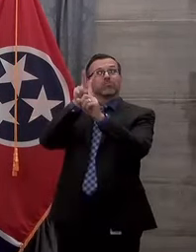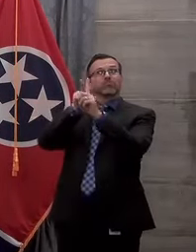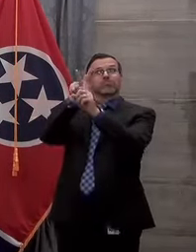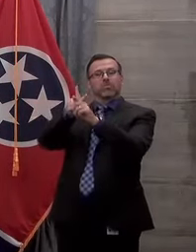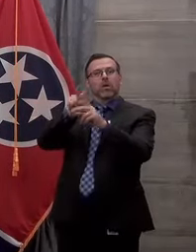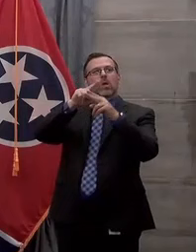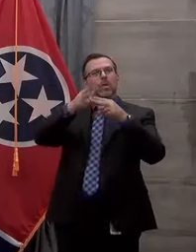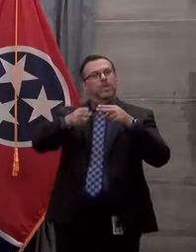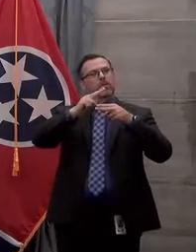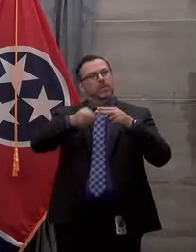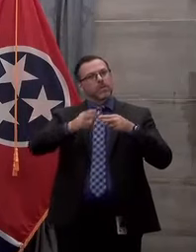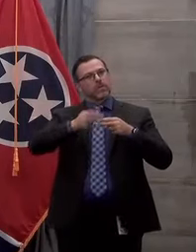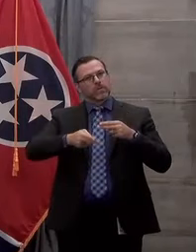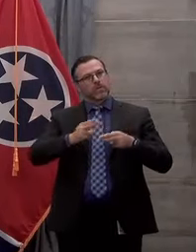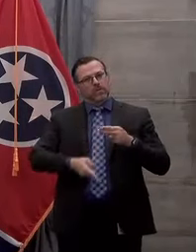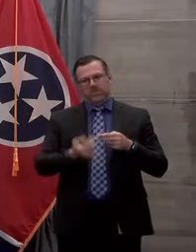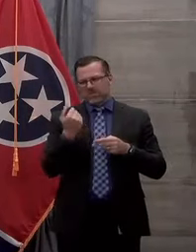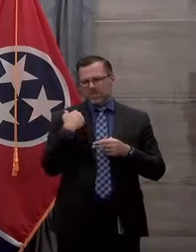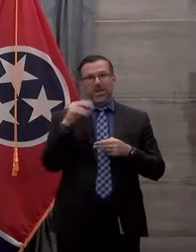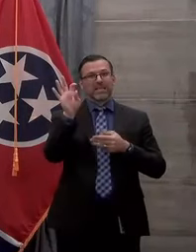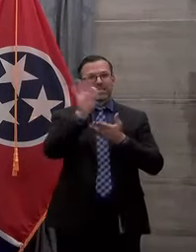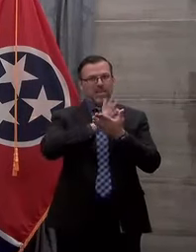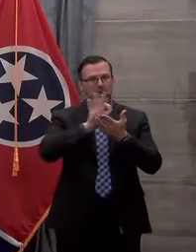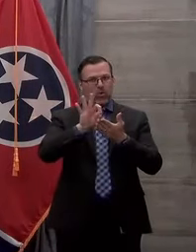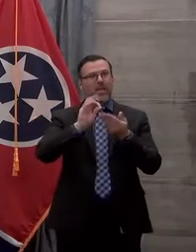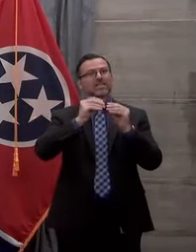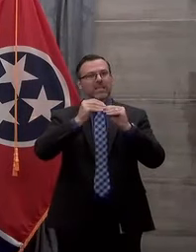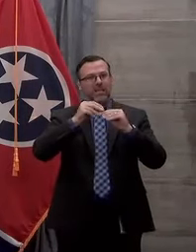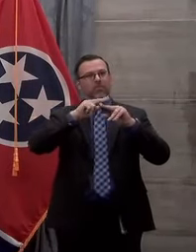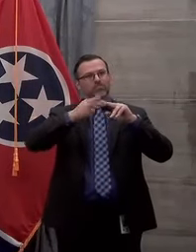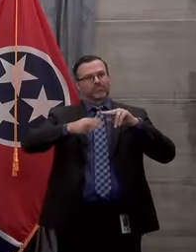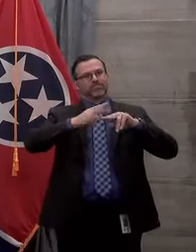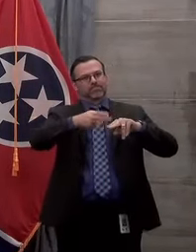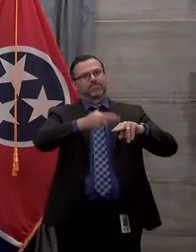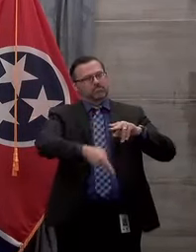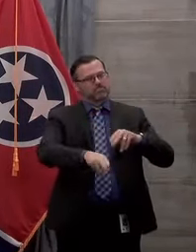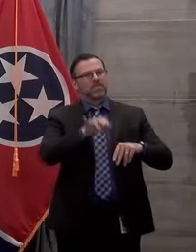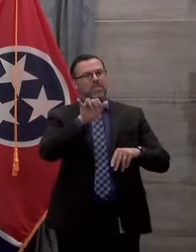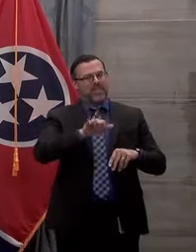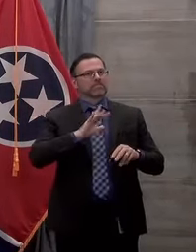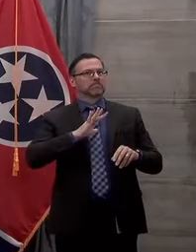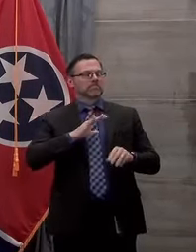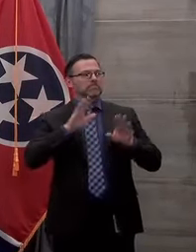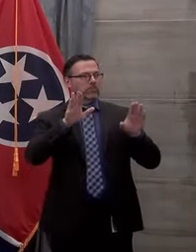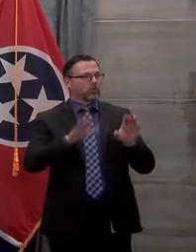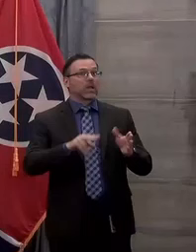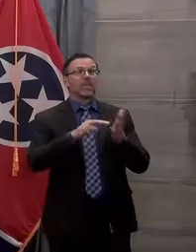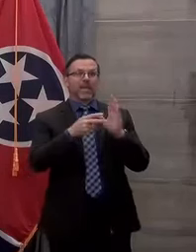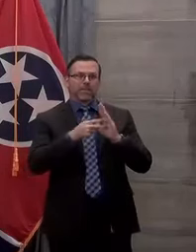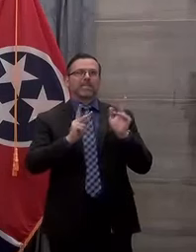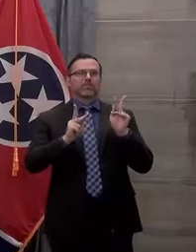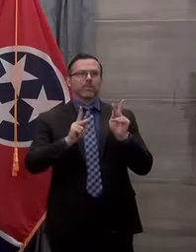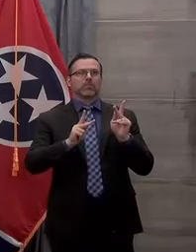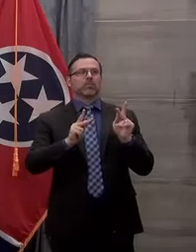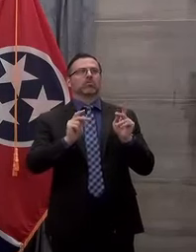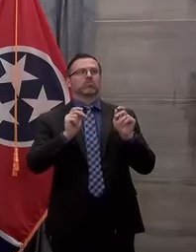for I think the last 9 weeks, which is a very positive movement, which means people are going back to